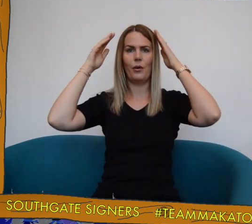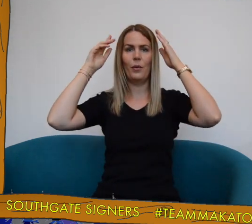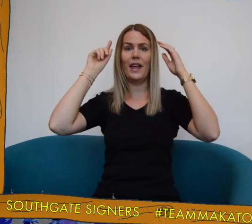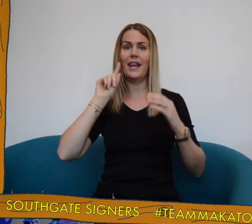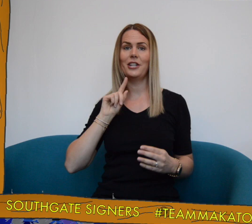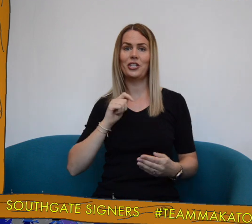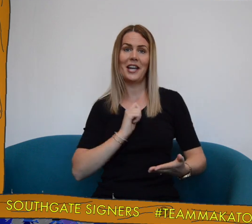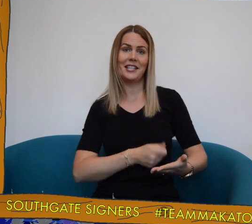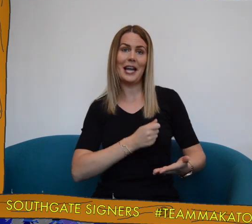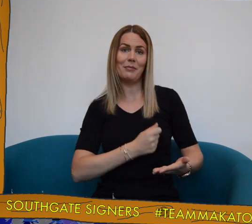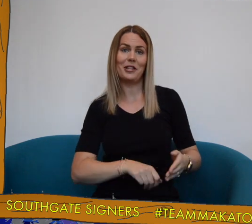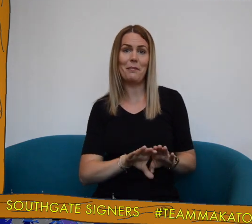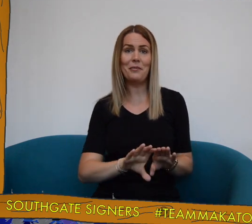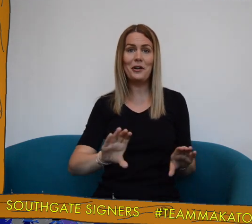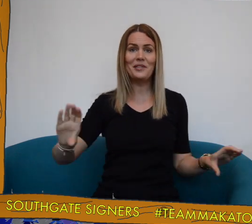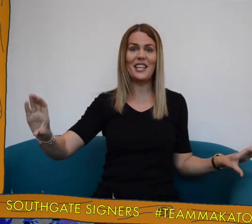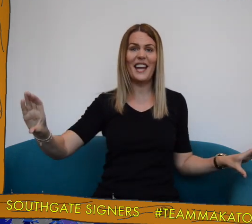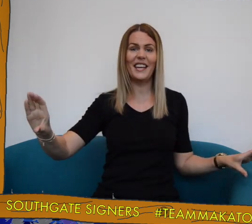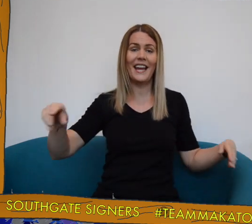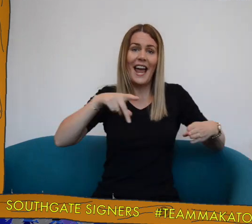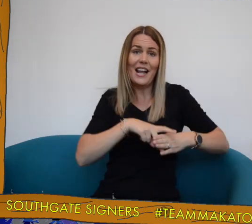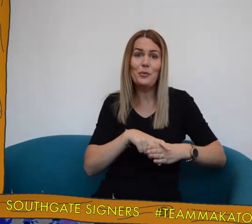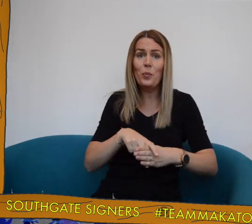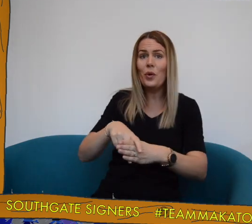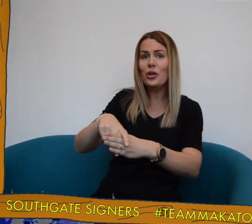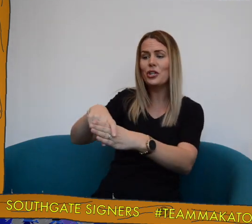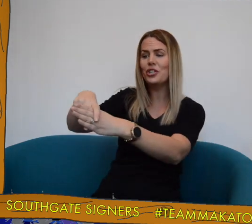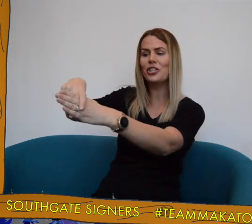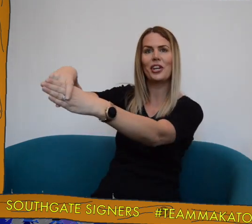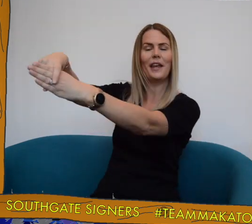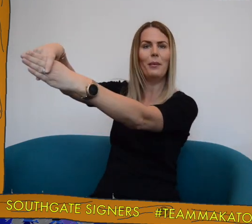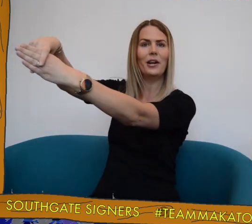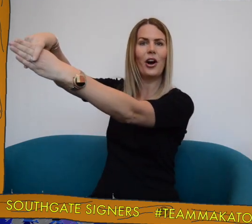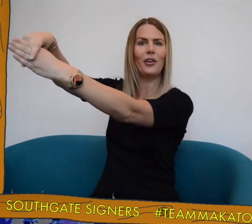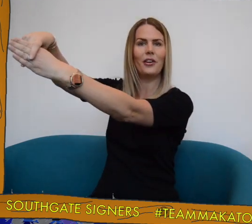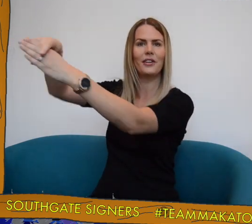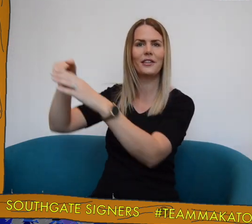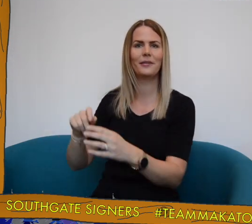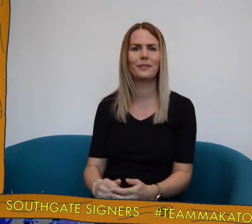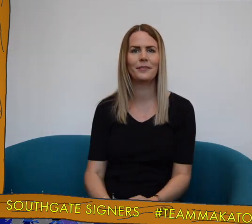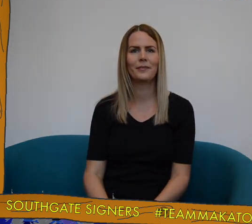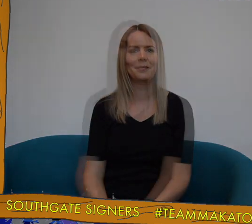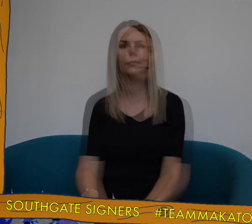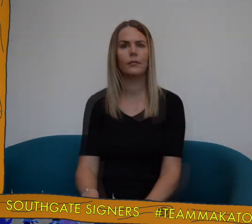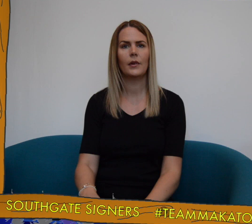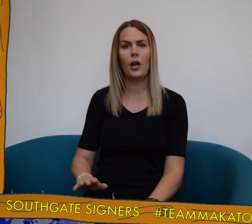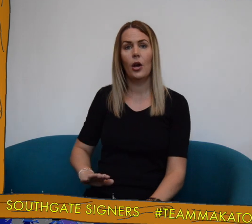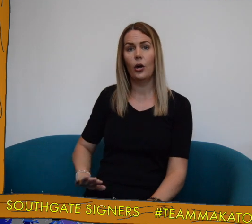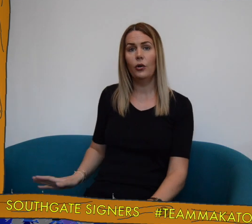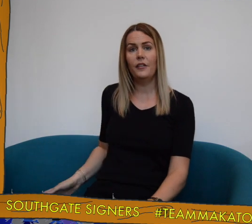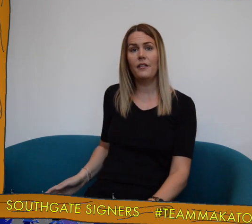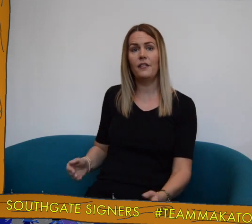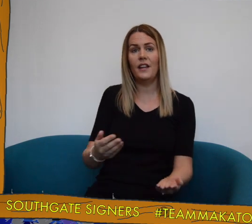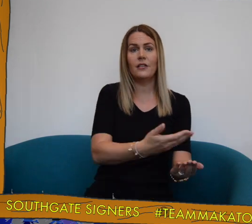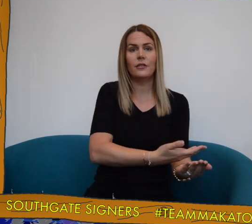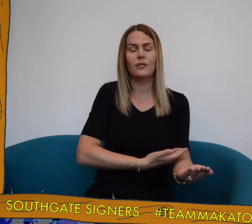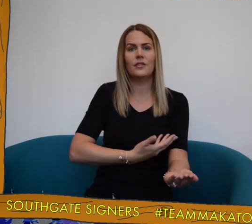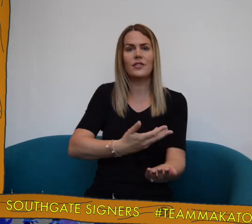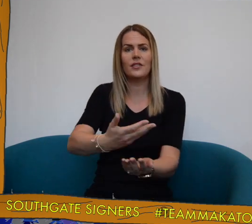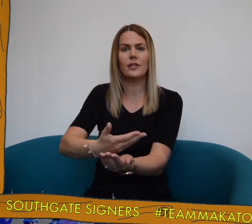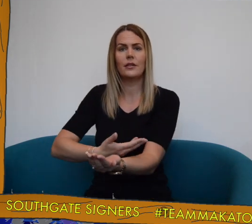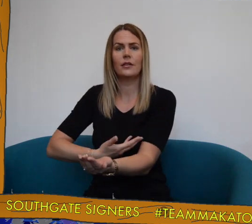The witch tapped their broomstick and whoosh they were gone. Over the